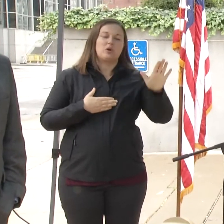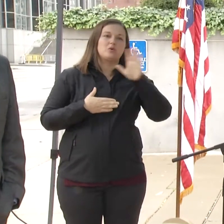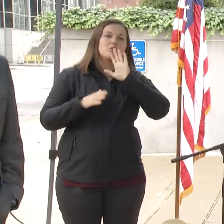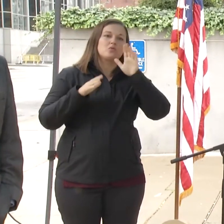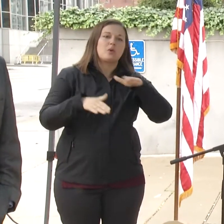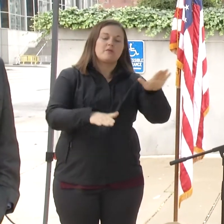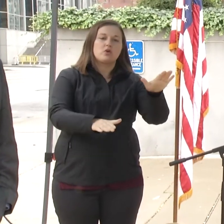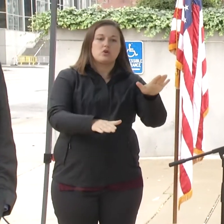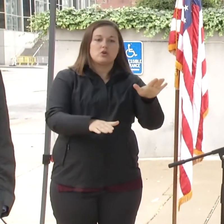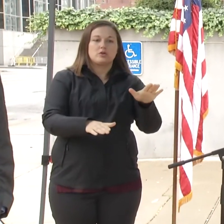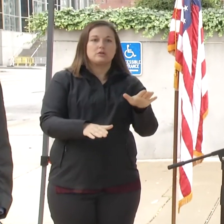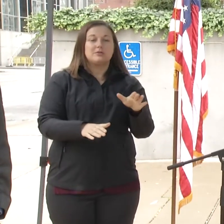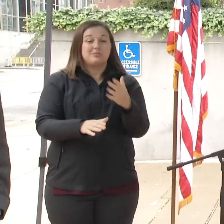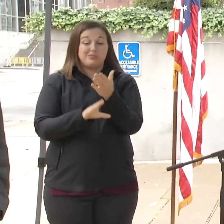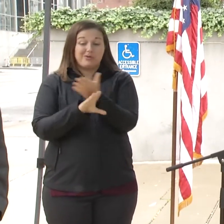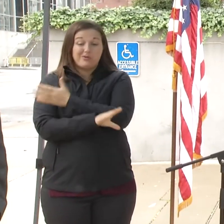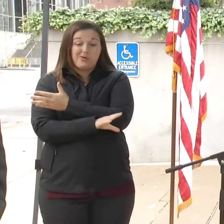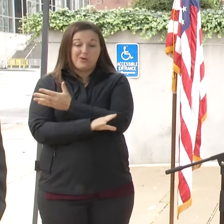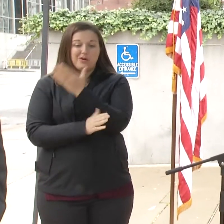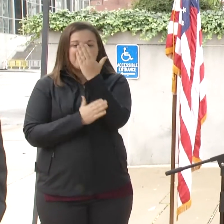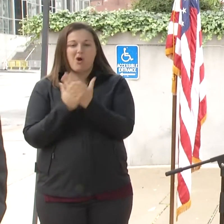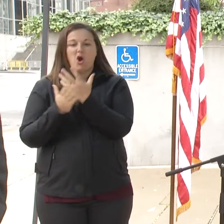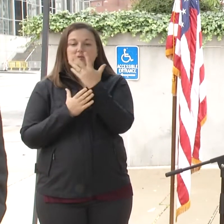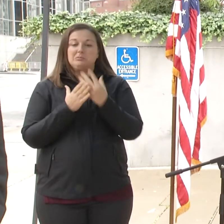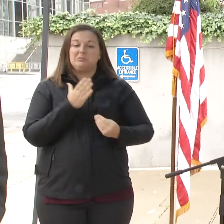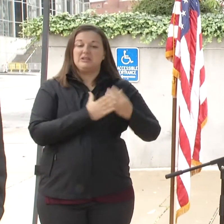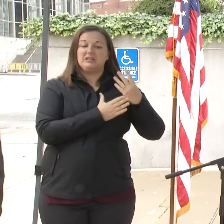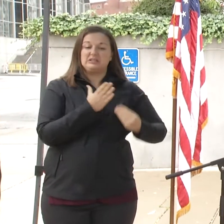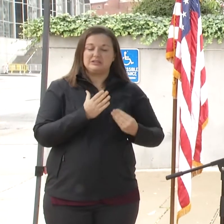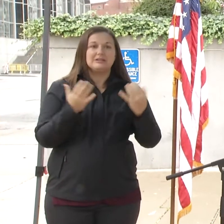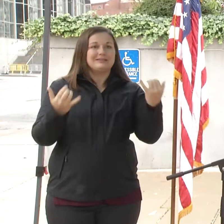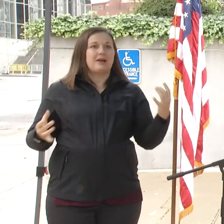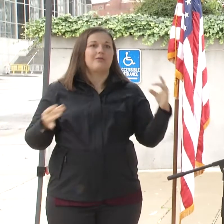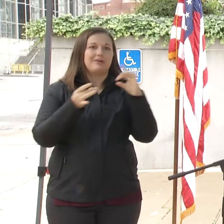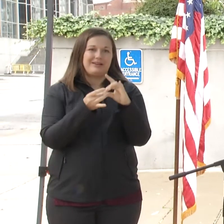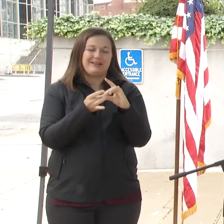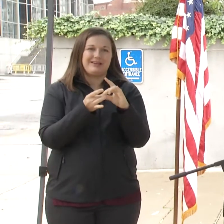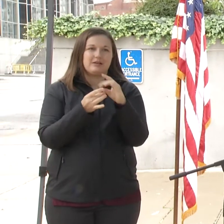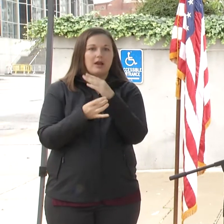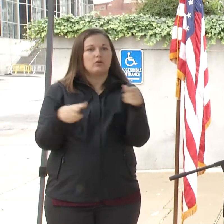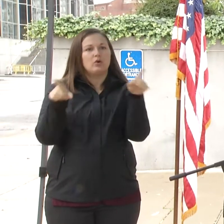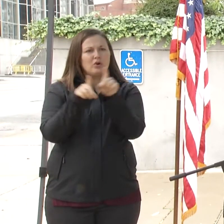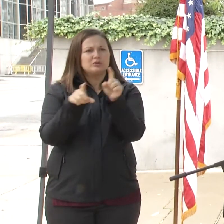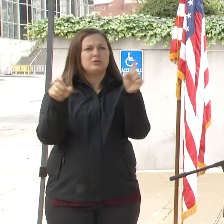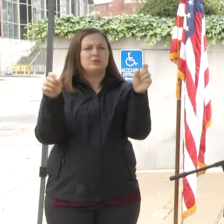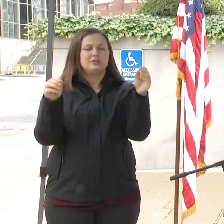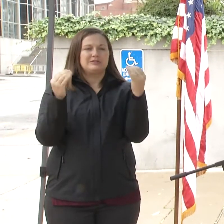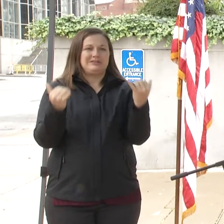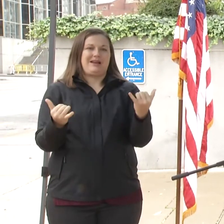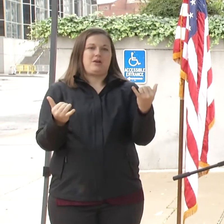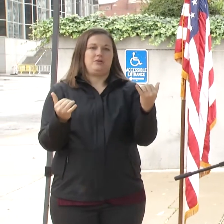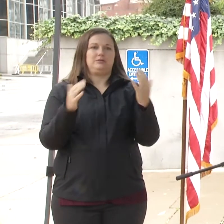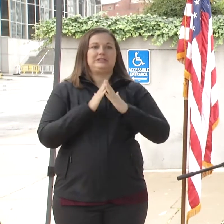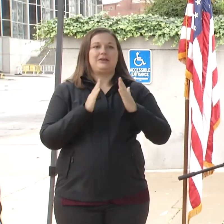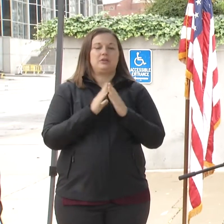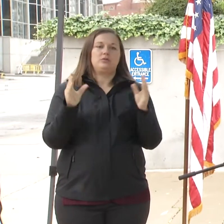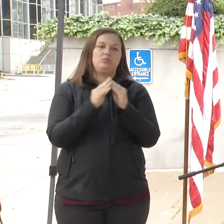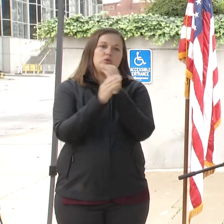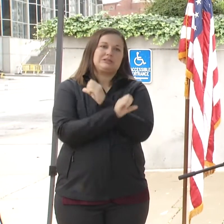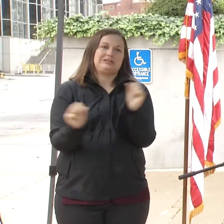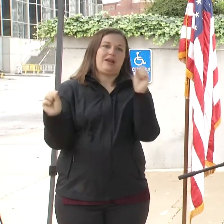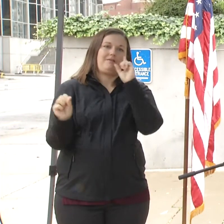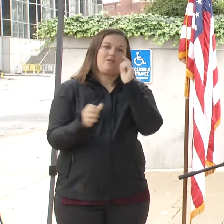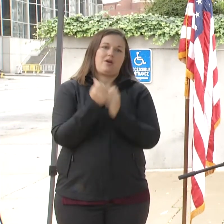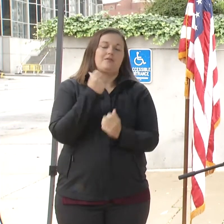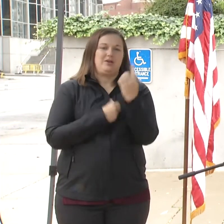missing pieces of the bicycle networks, but makes downtown a safer for all commuters. This project was a collaboration with a